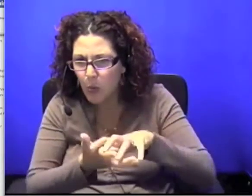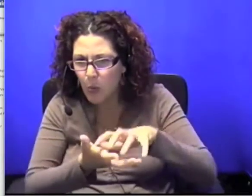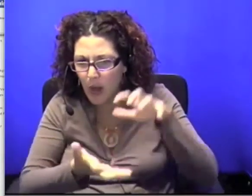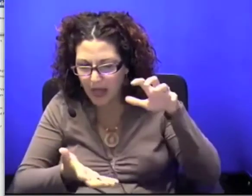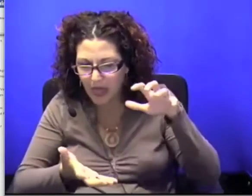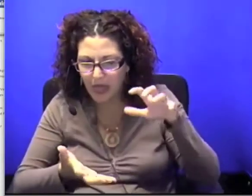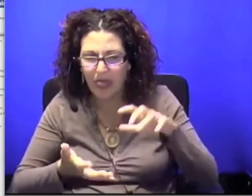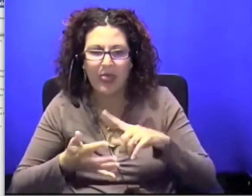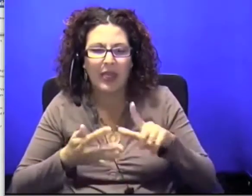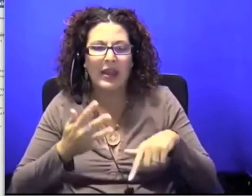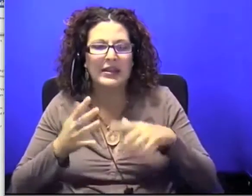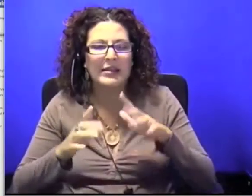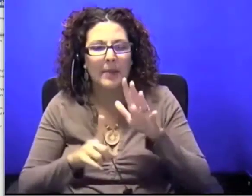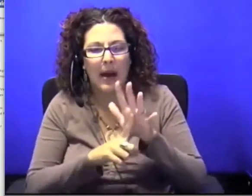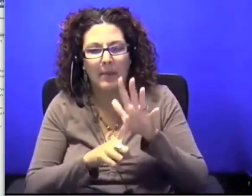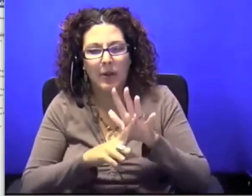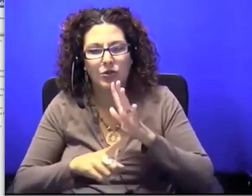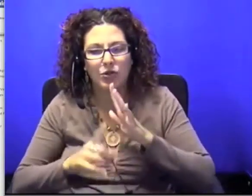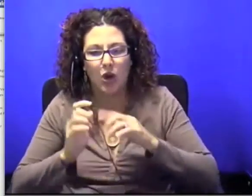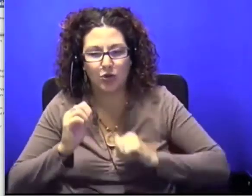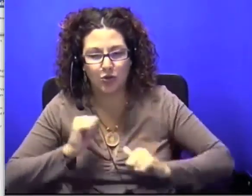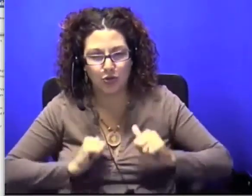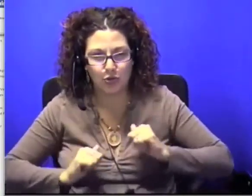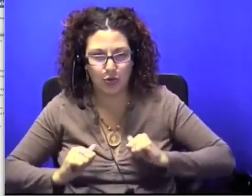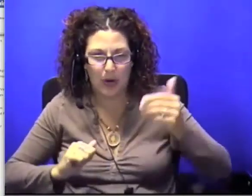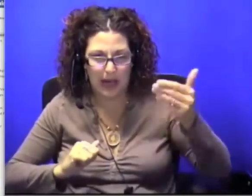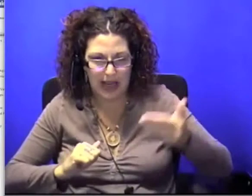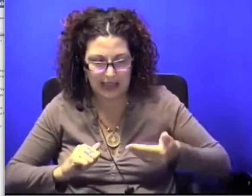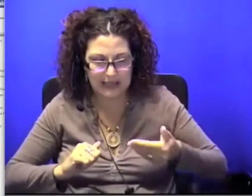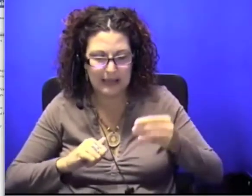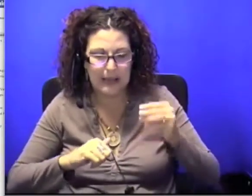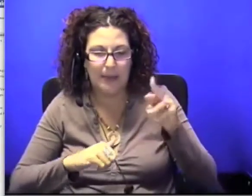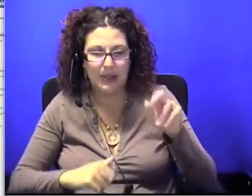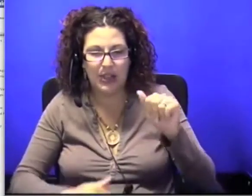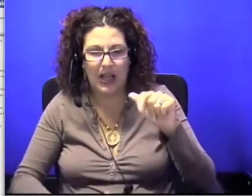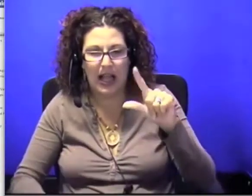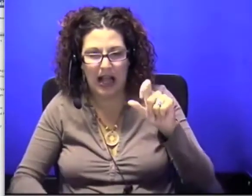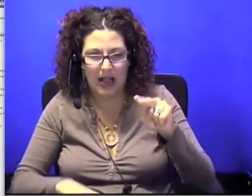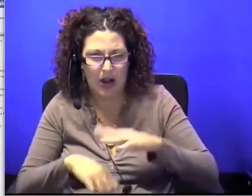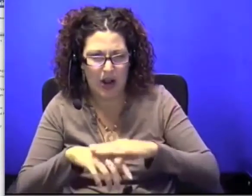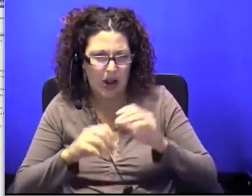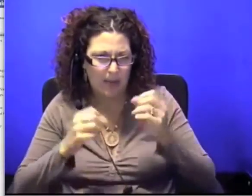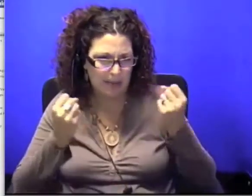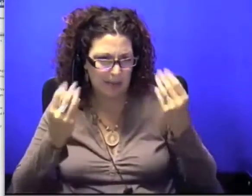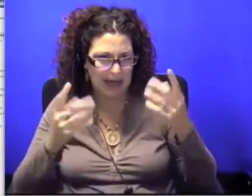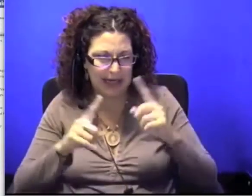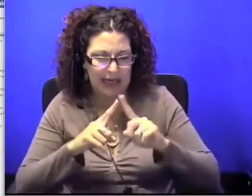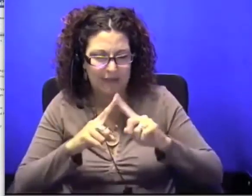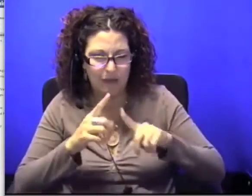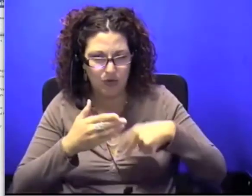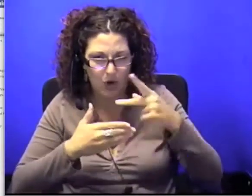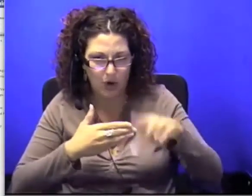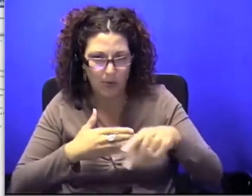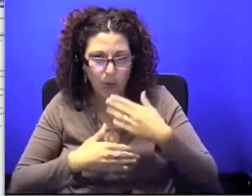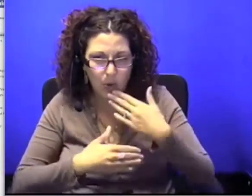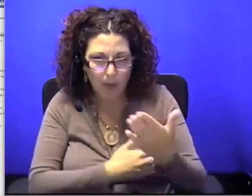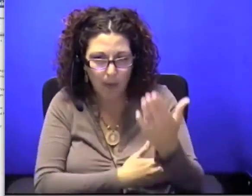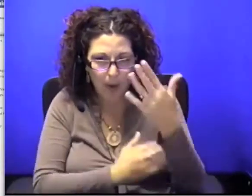from Nightingale Conant. As a popular talk show guest, Mr. Allen has appeared on hundreds of programs, including Good